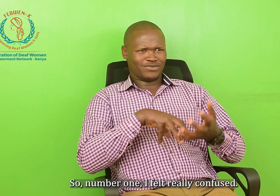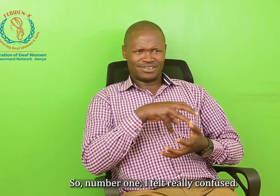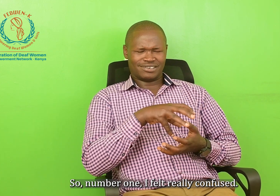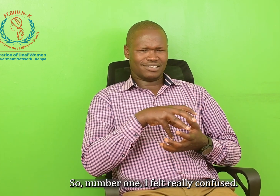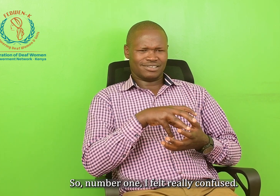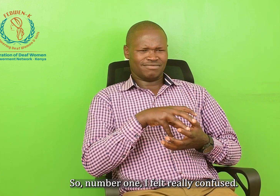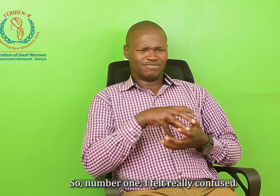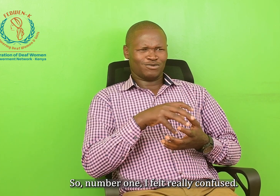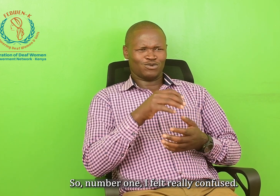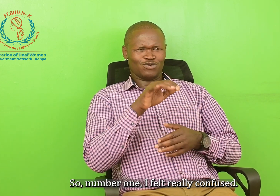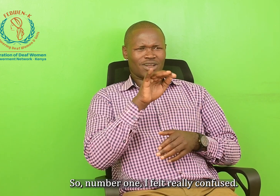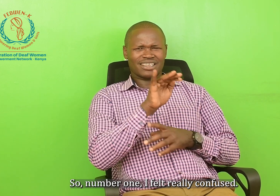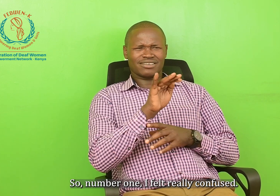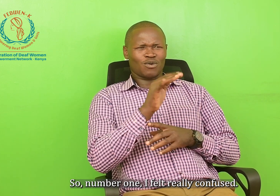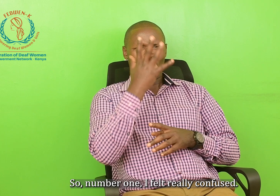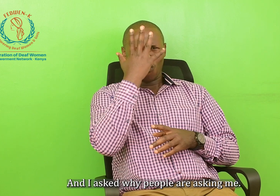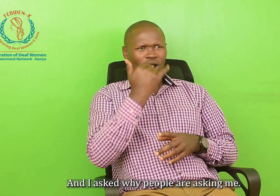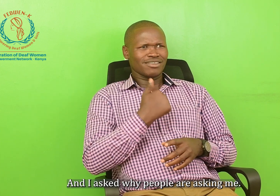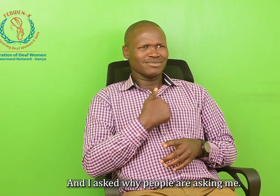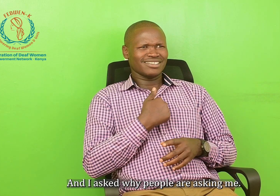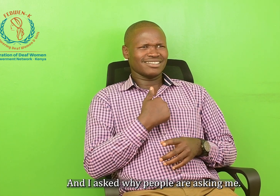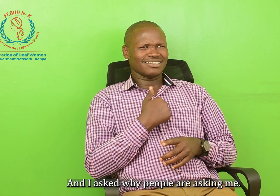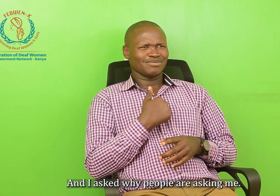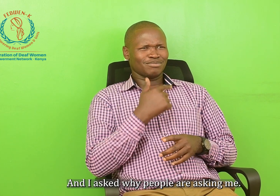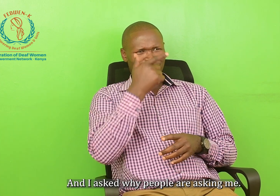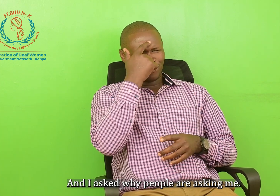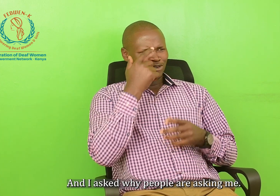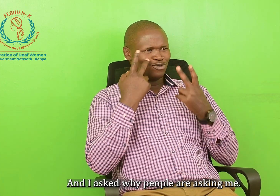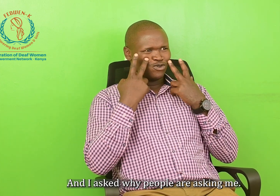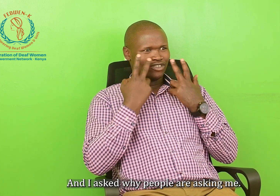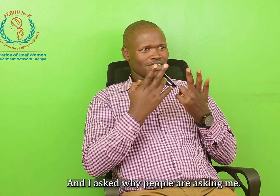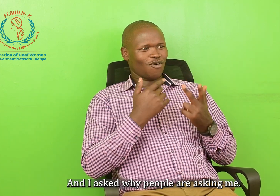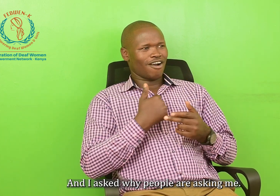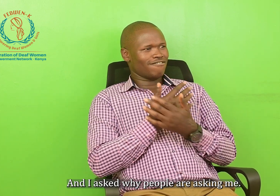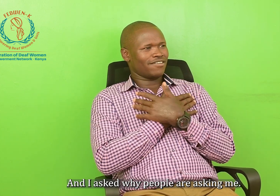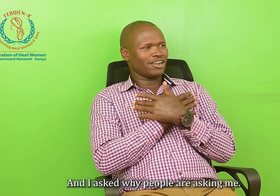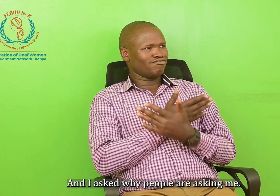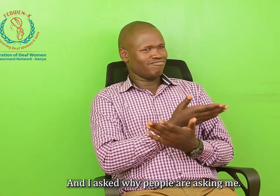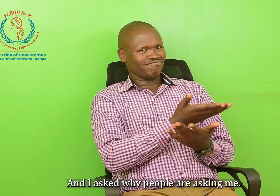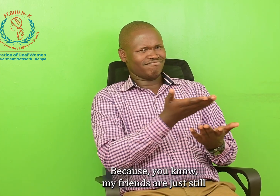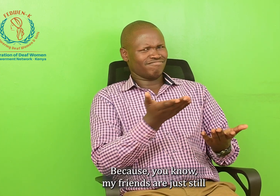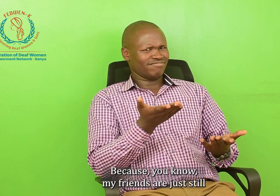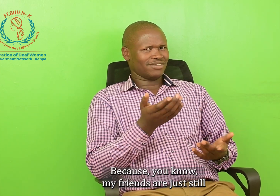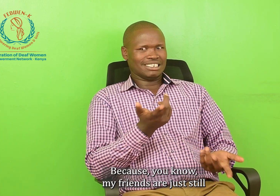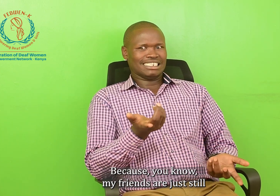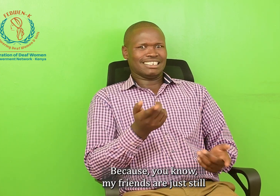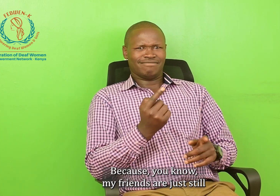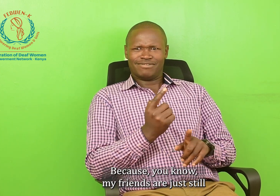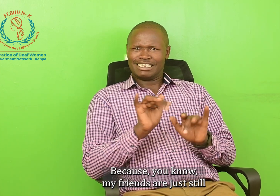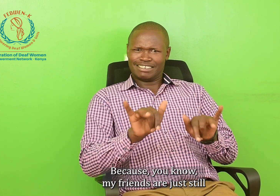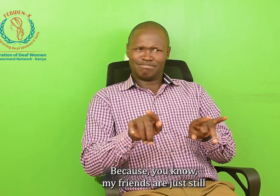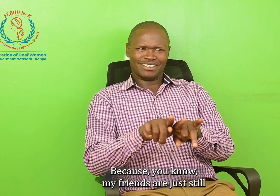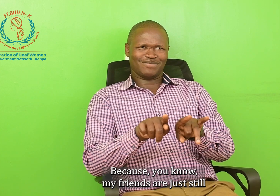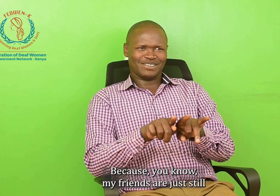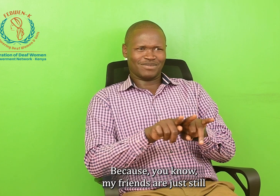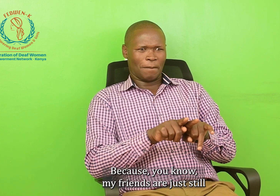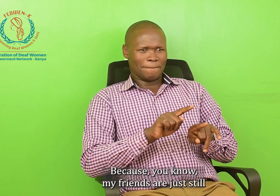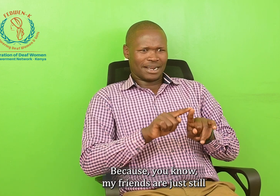really confused, and why people asking me, because my friends